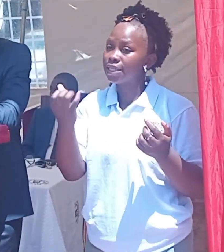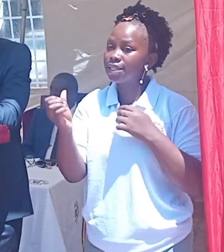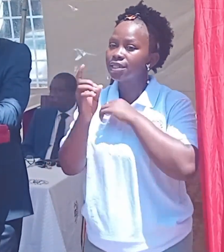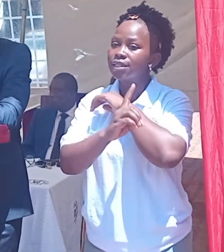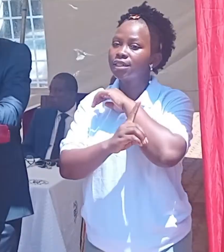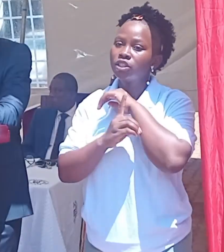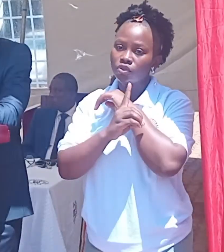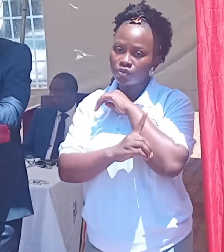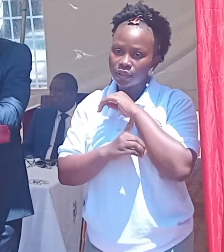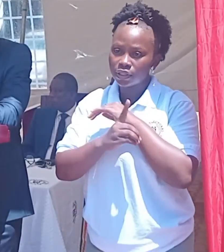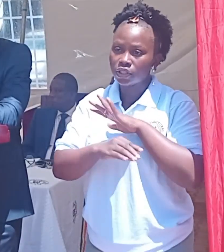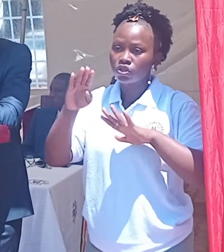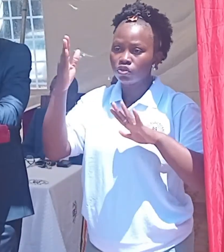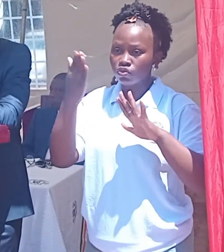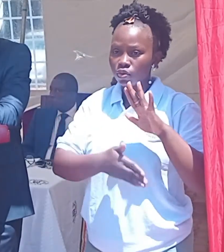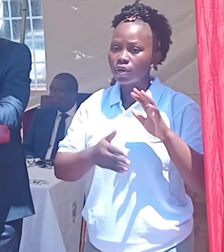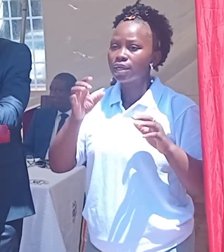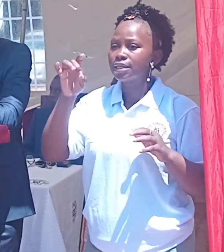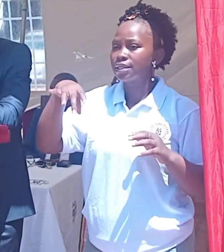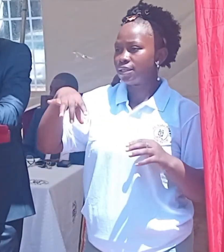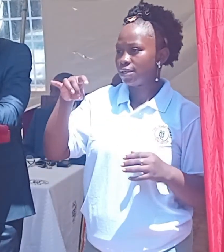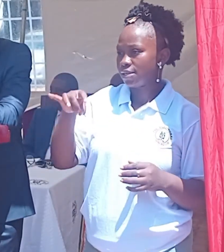districts / cities.